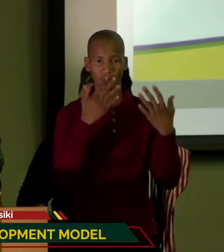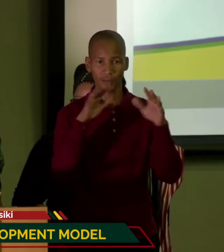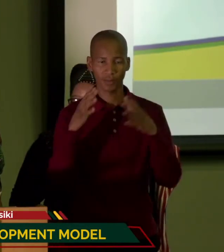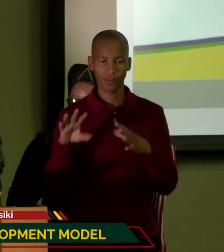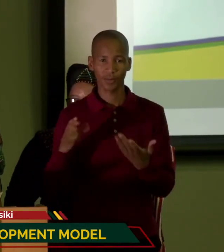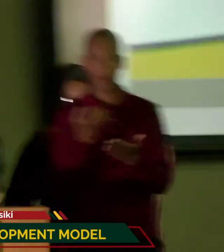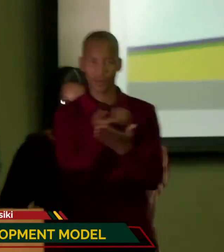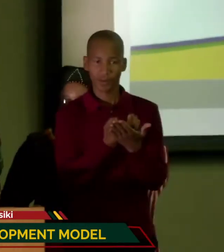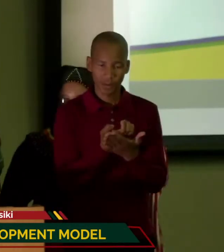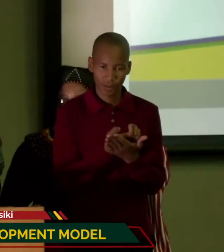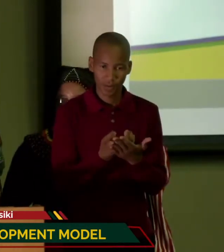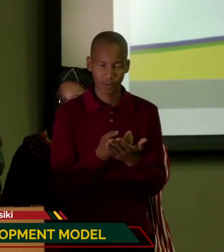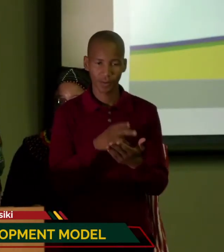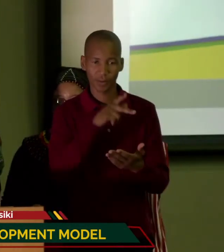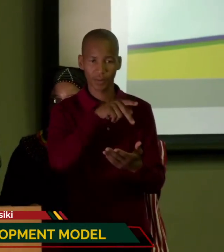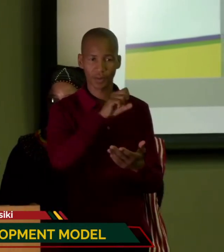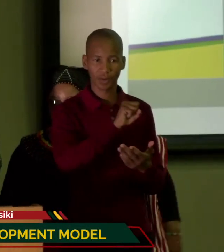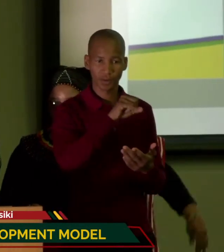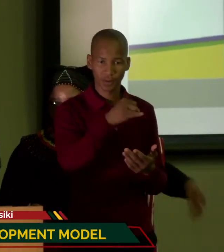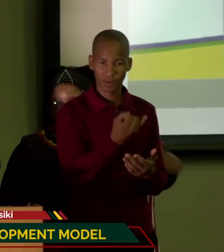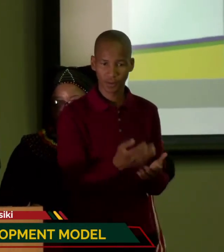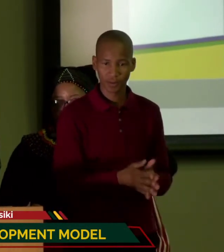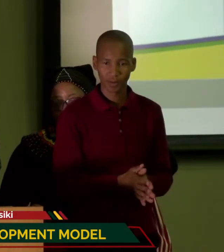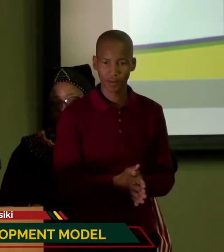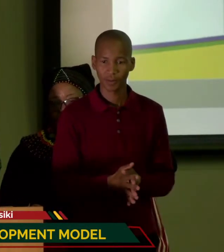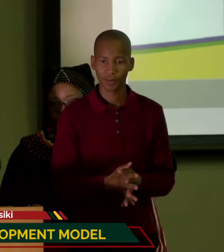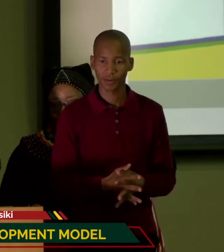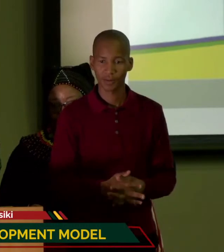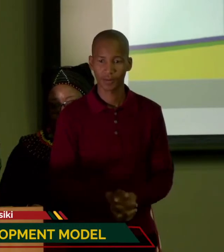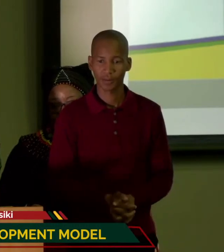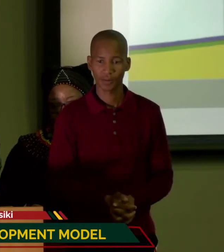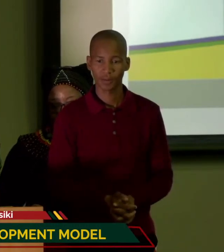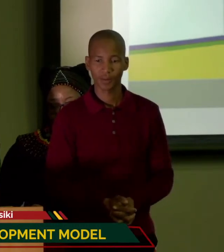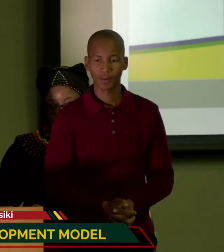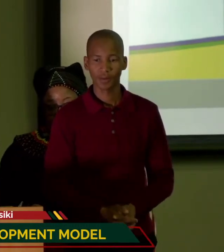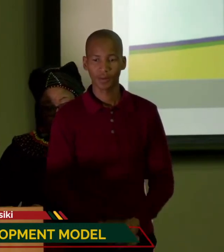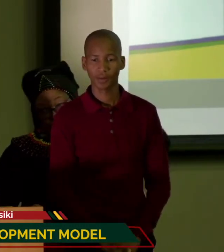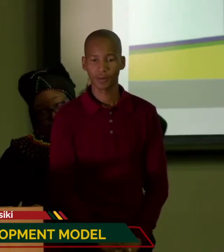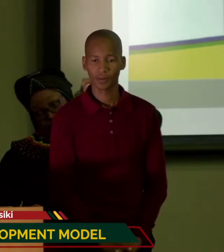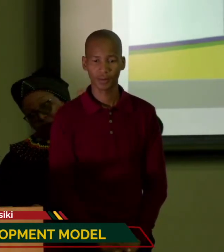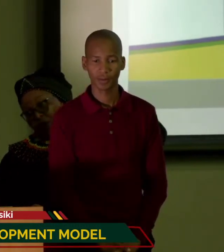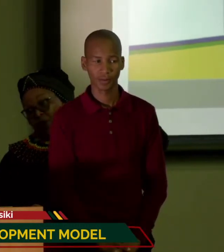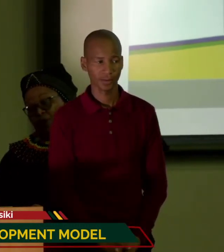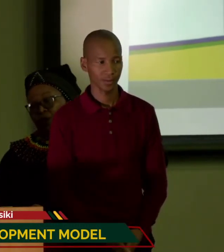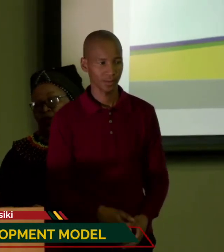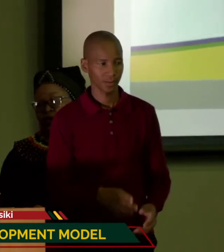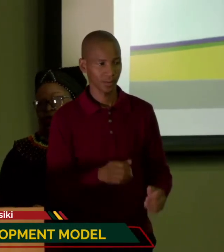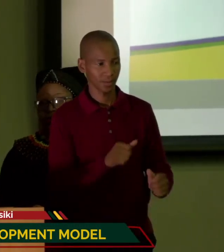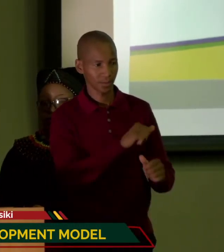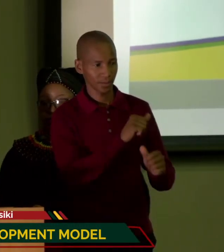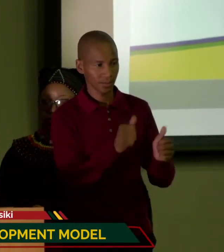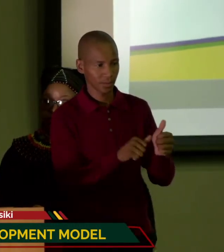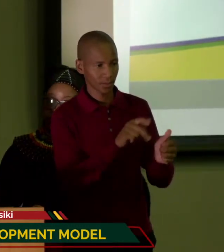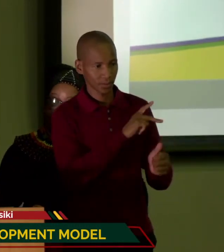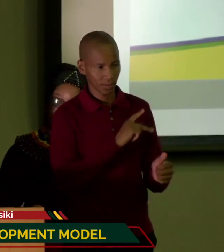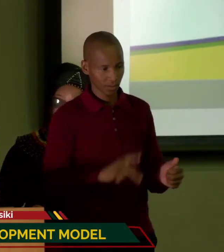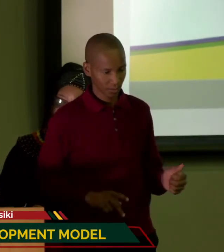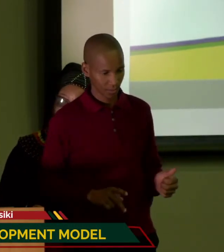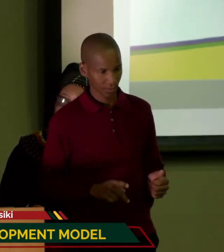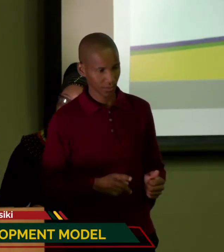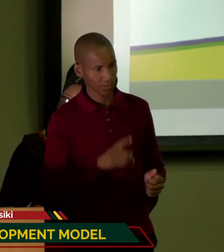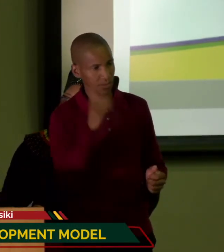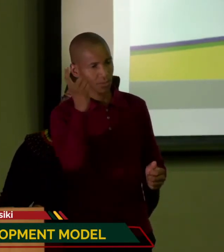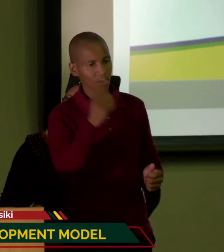Port St. John's Harbour. Thank you. Udeputy President uza kanye nina sihlala